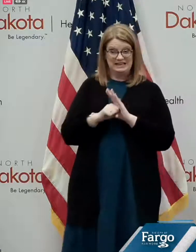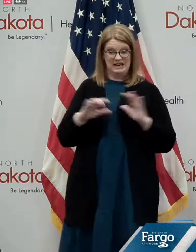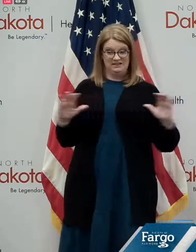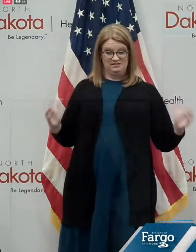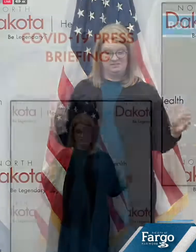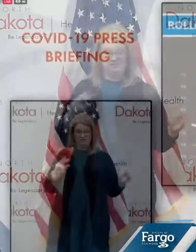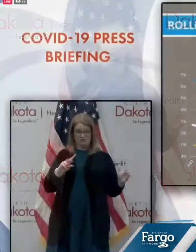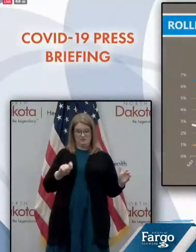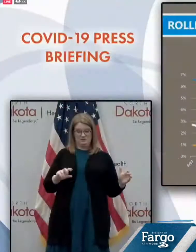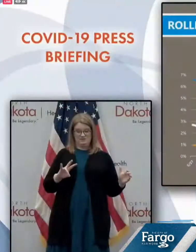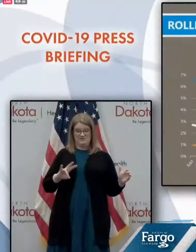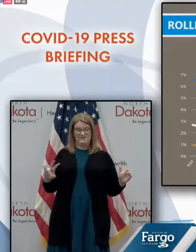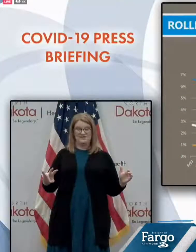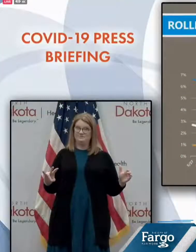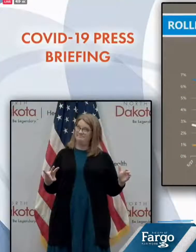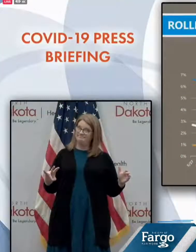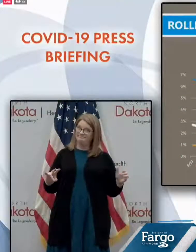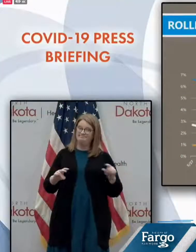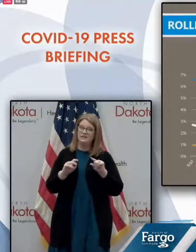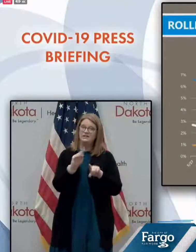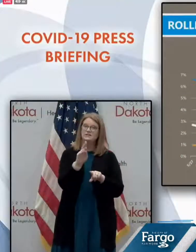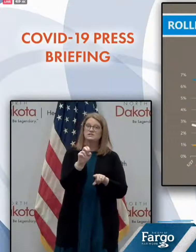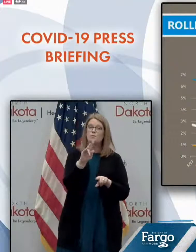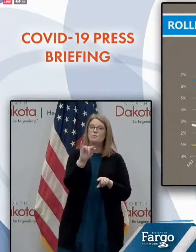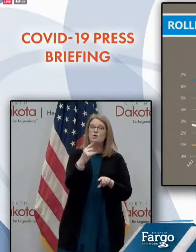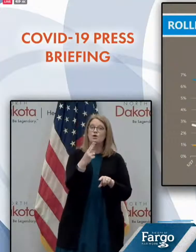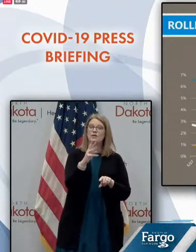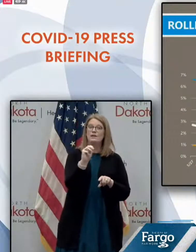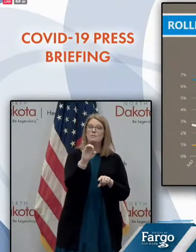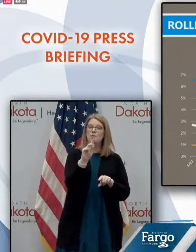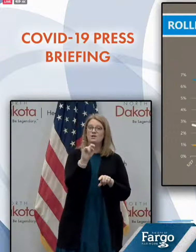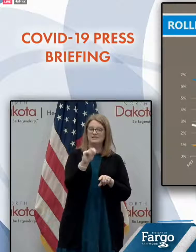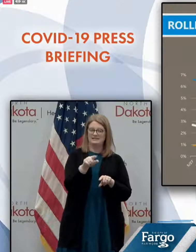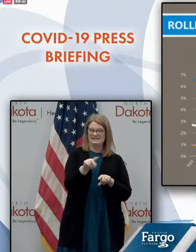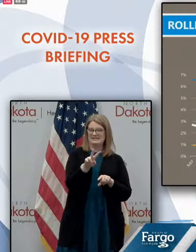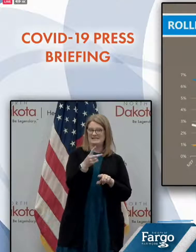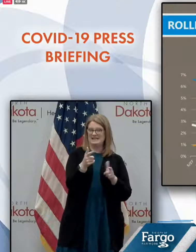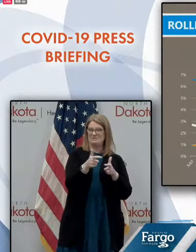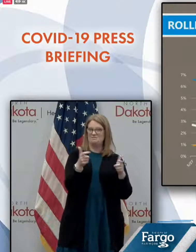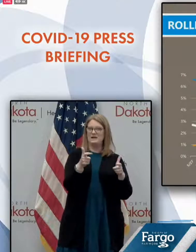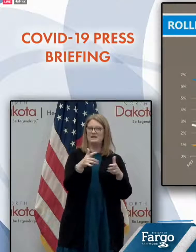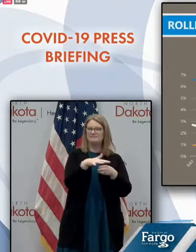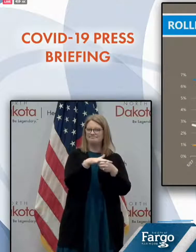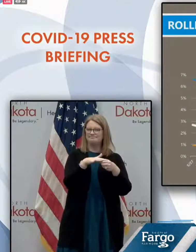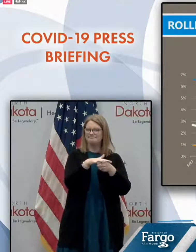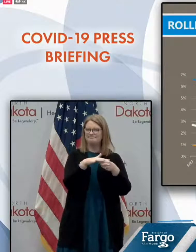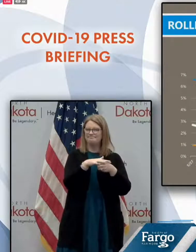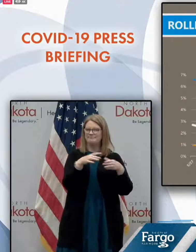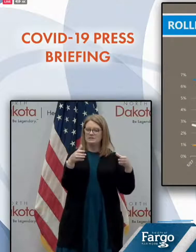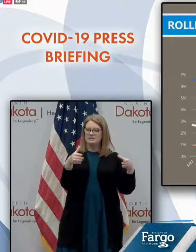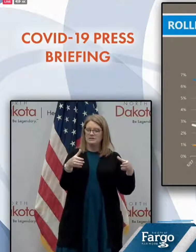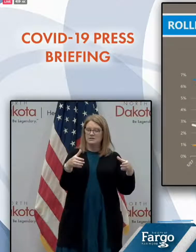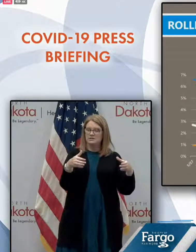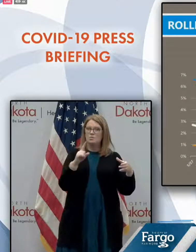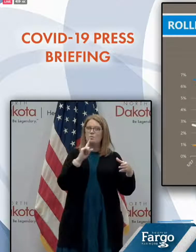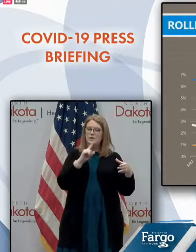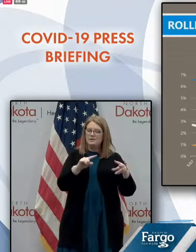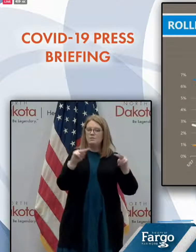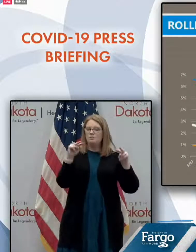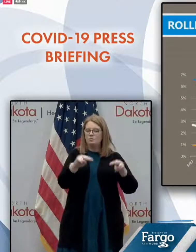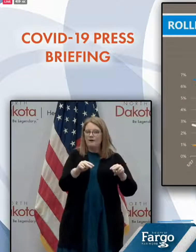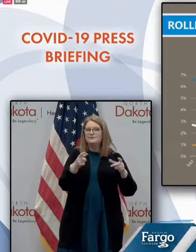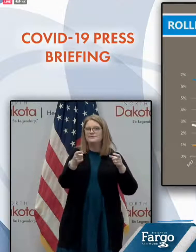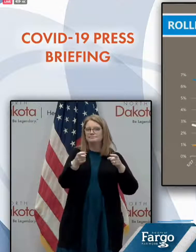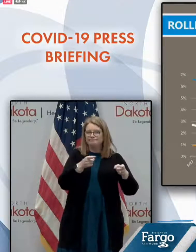statewide. And taking Burley-Morton together, it's our second largest metro area, and we want to make sure that we're keeping a handle on it. As I've